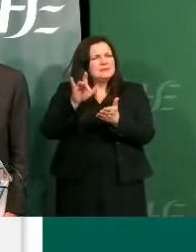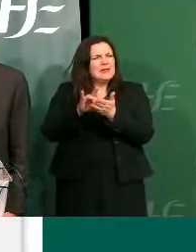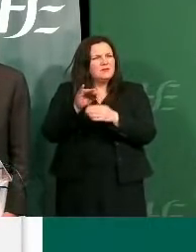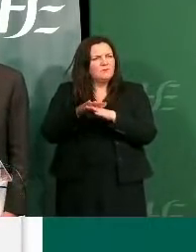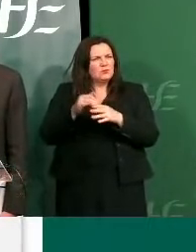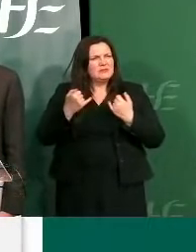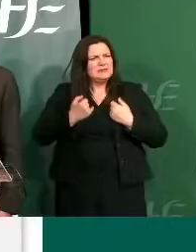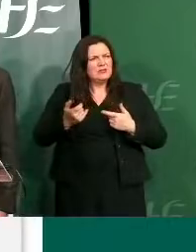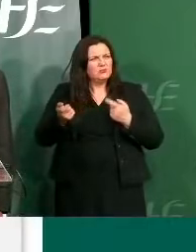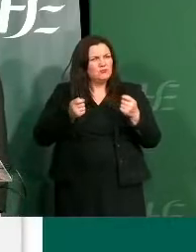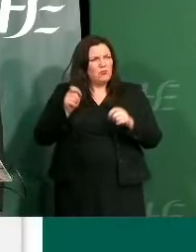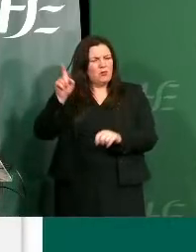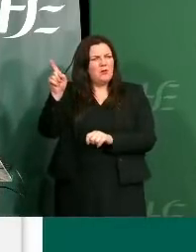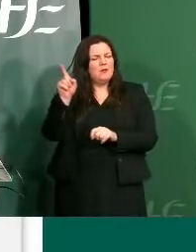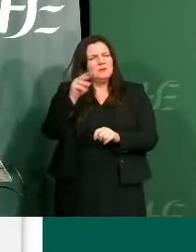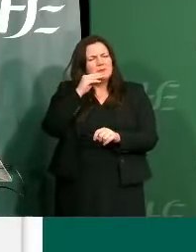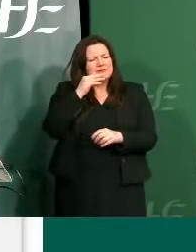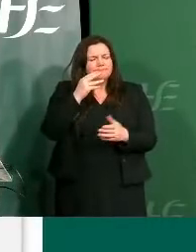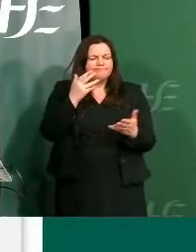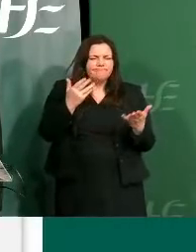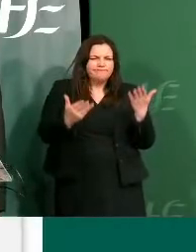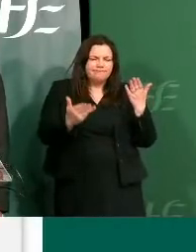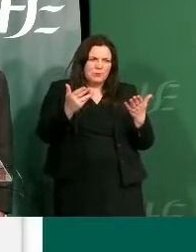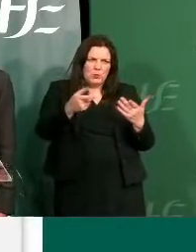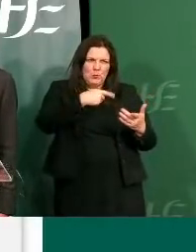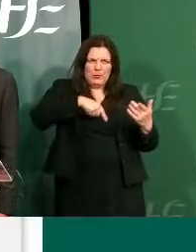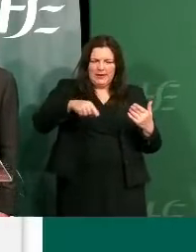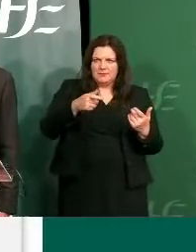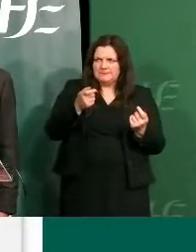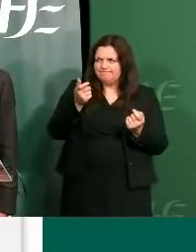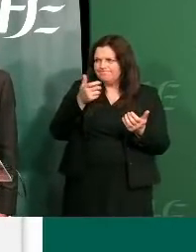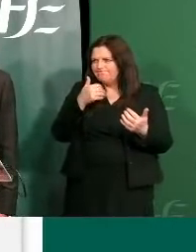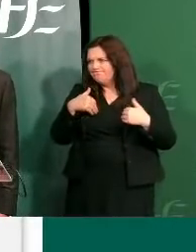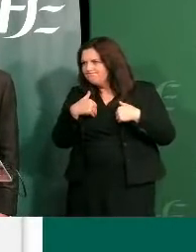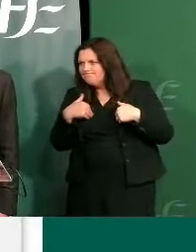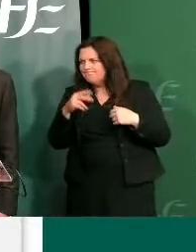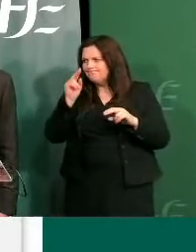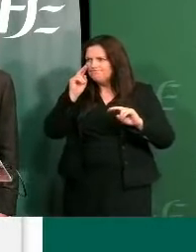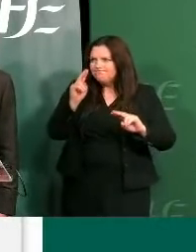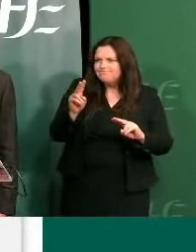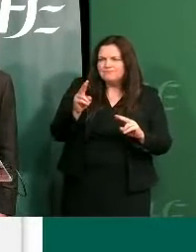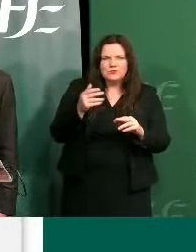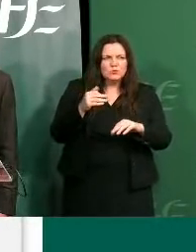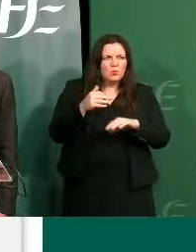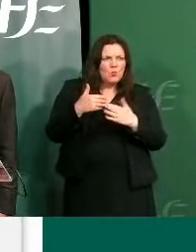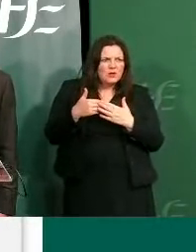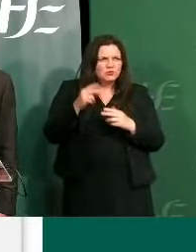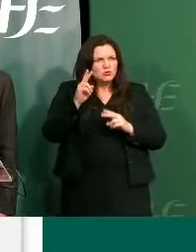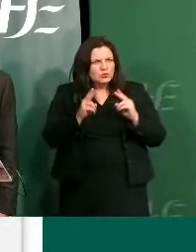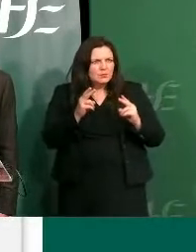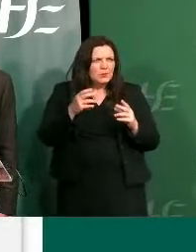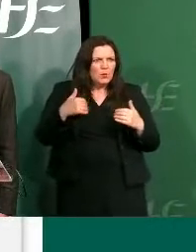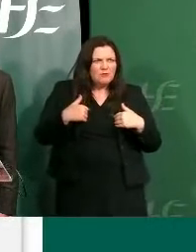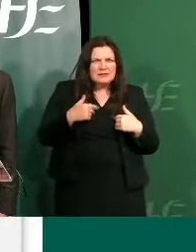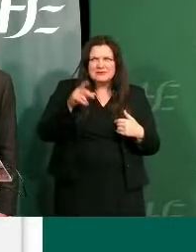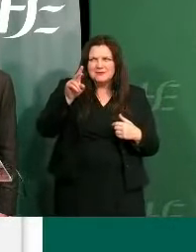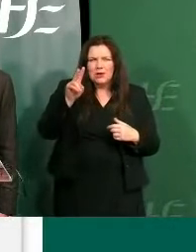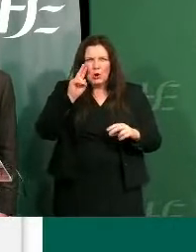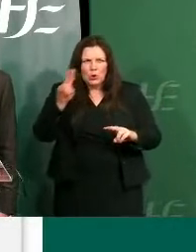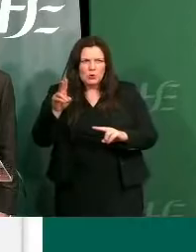big criteria against which we measure whether or not we should be worried about this and what the implications will be for